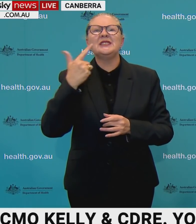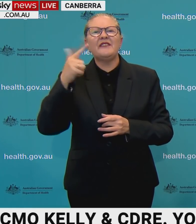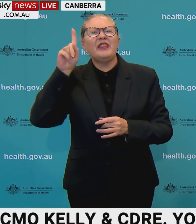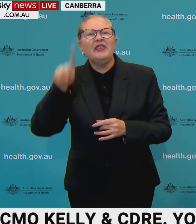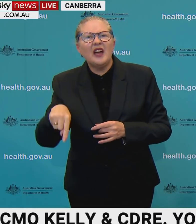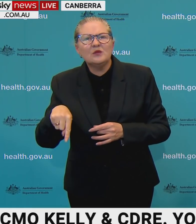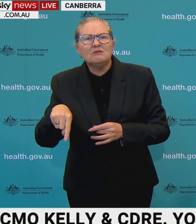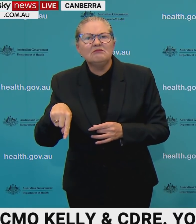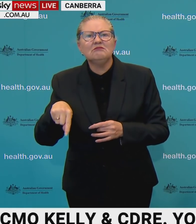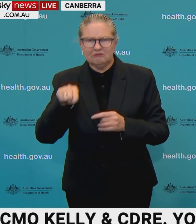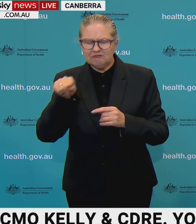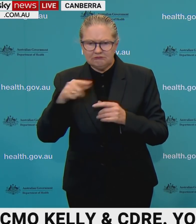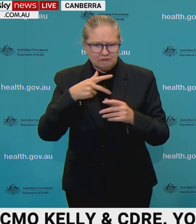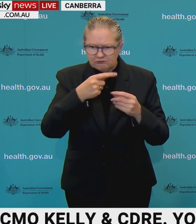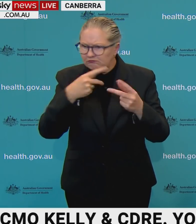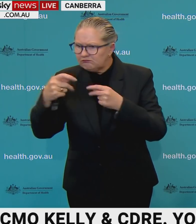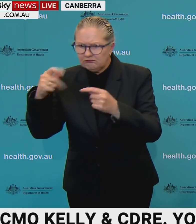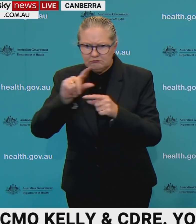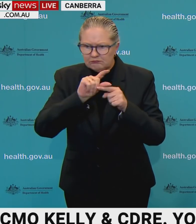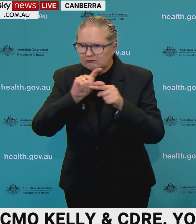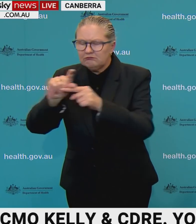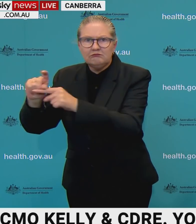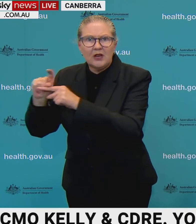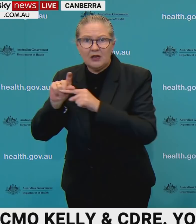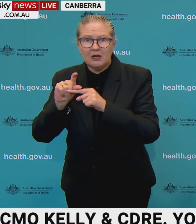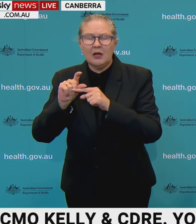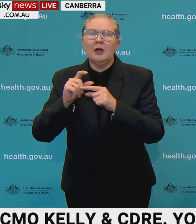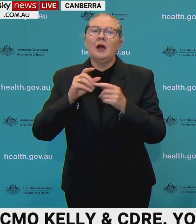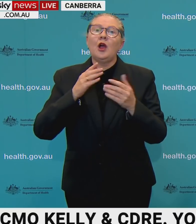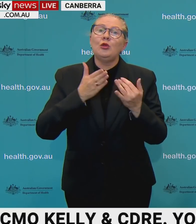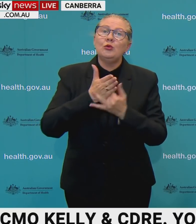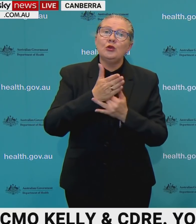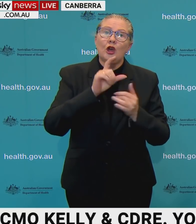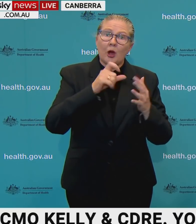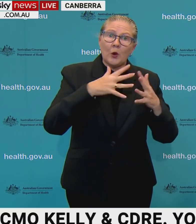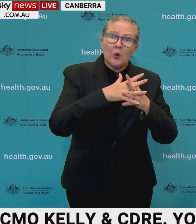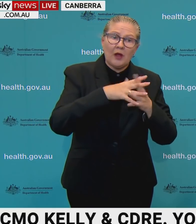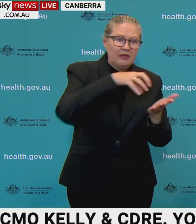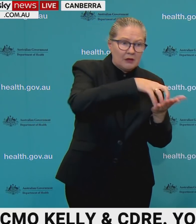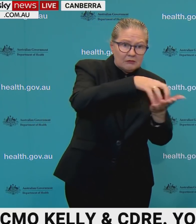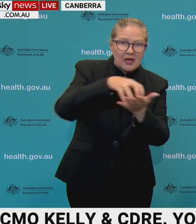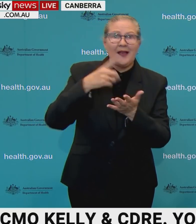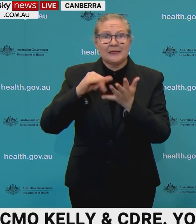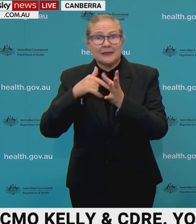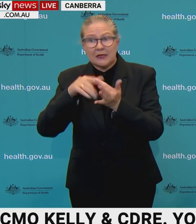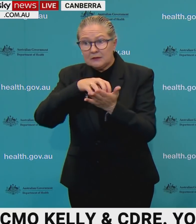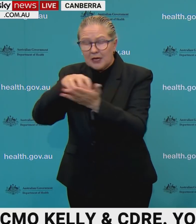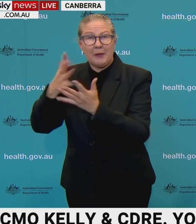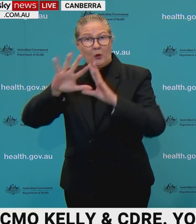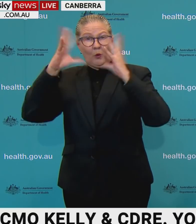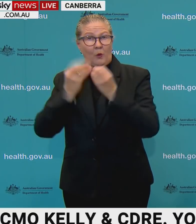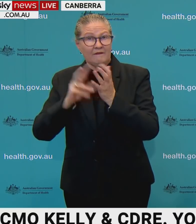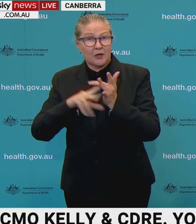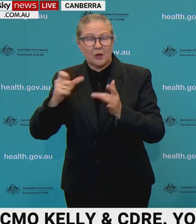327,538 doses of vaccine were administered through a combination of Commonwealth and state clinics, taking the total now administered in Victoria